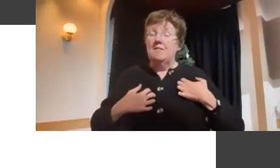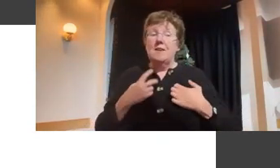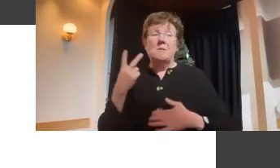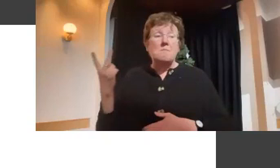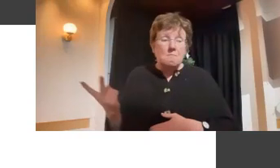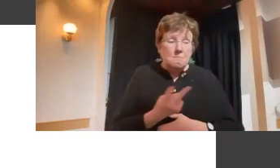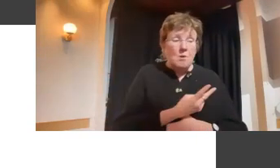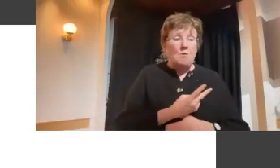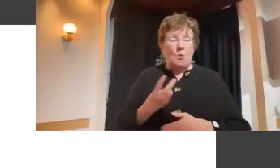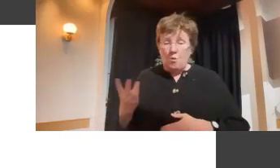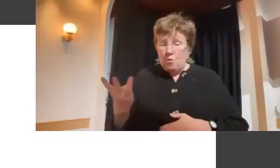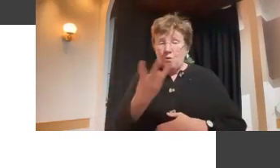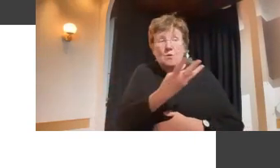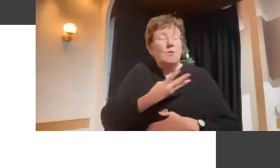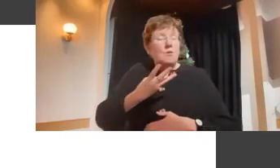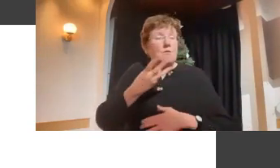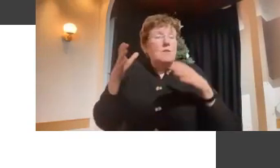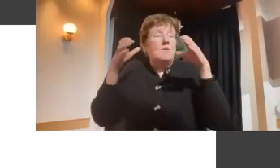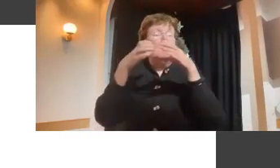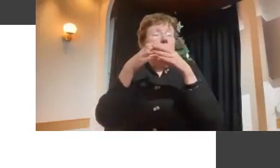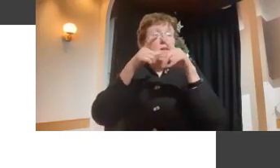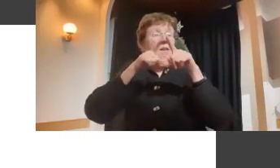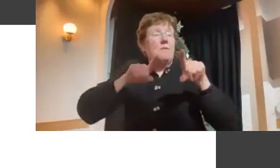in Scotland and Welsh and BSL.